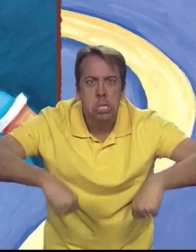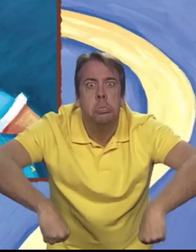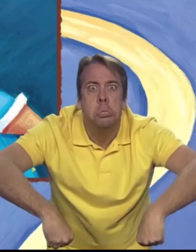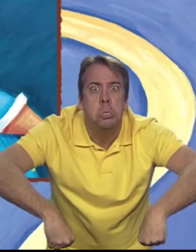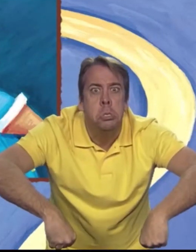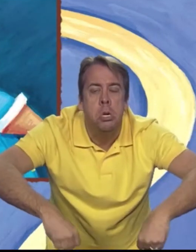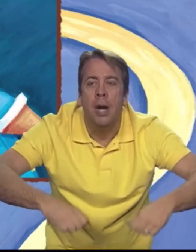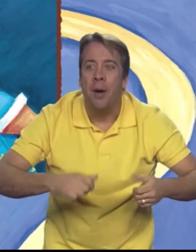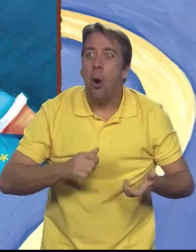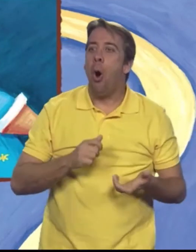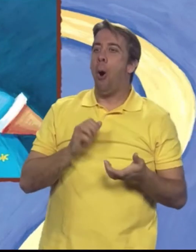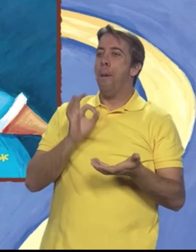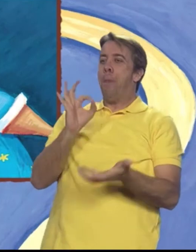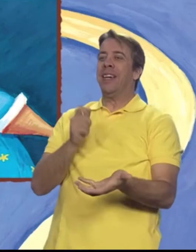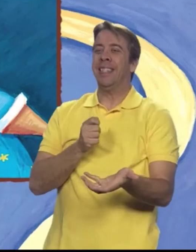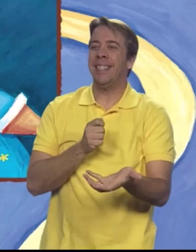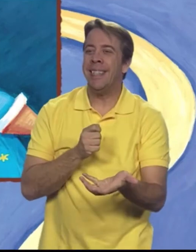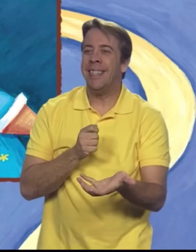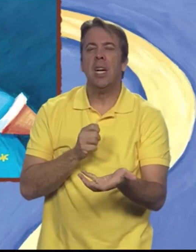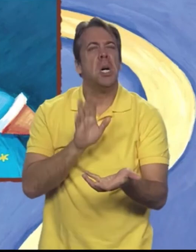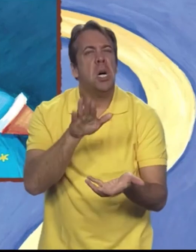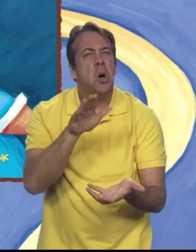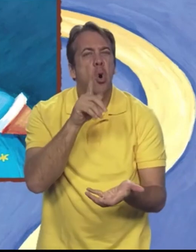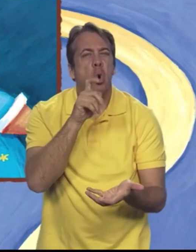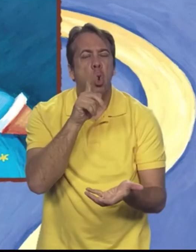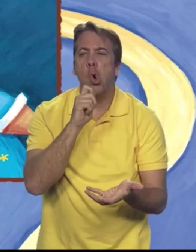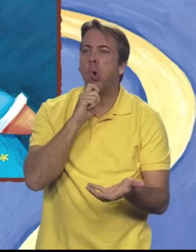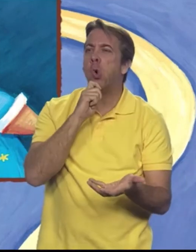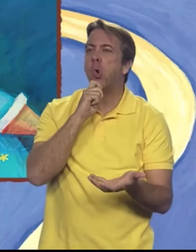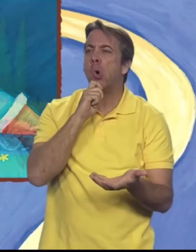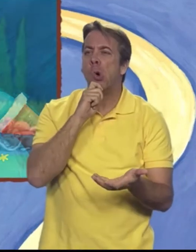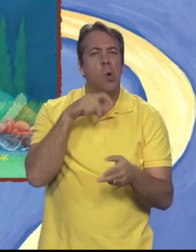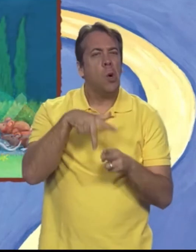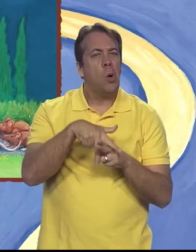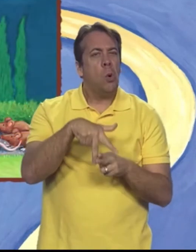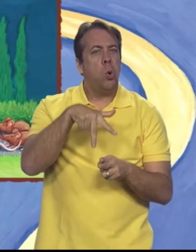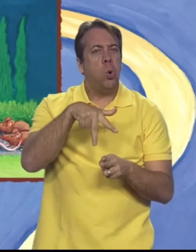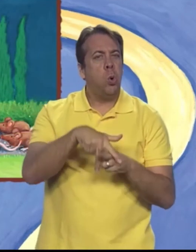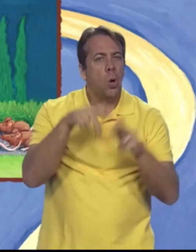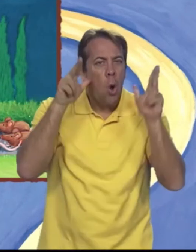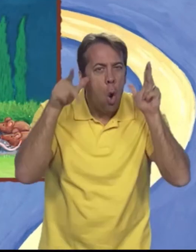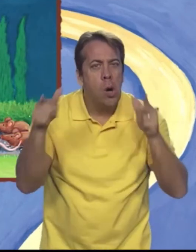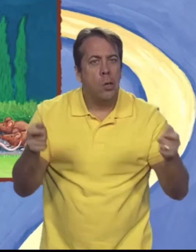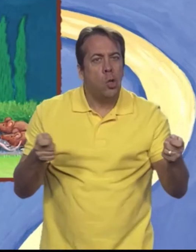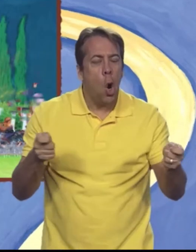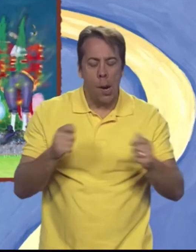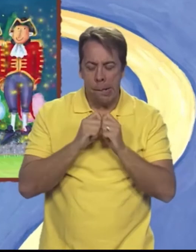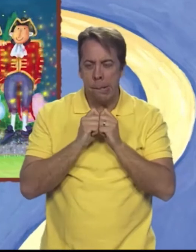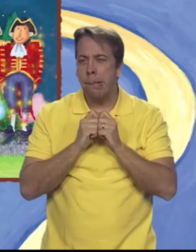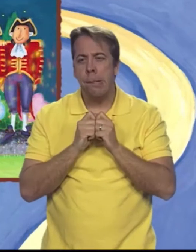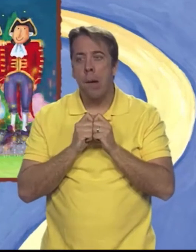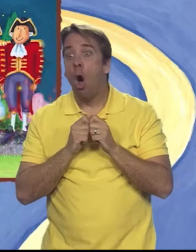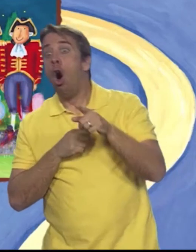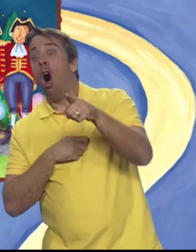need someone to take you, continued the godmother, turning a family of rats into finely dressed coachmen.